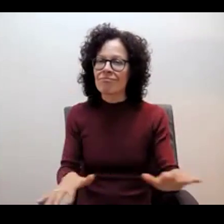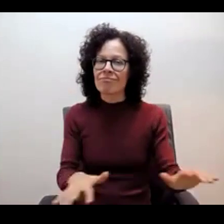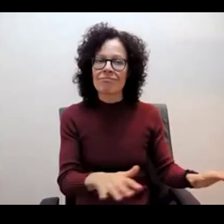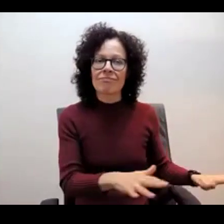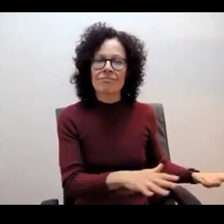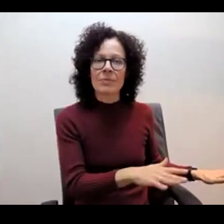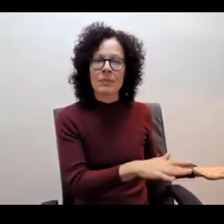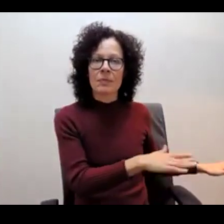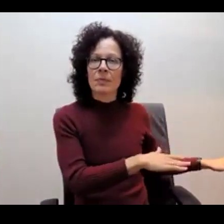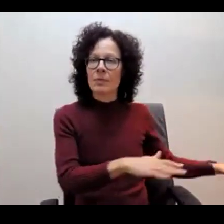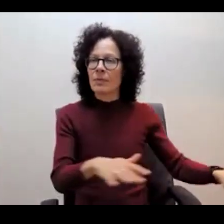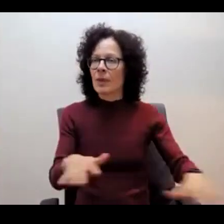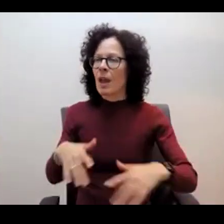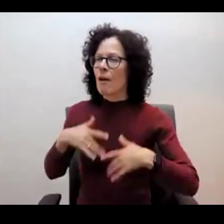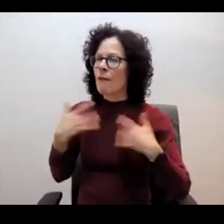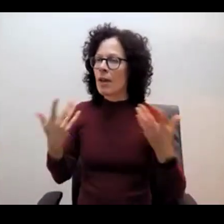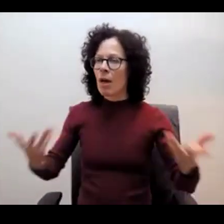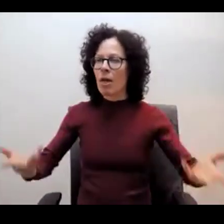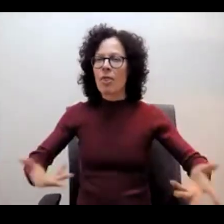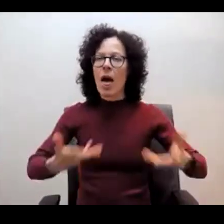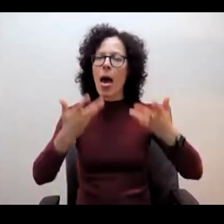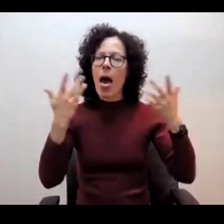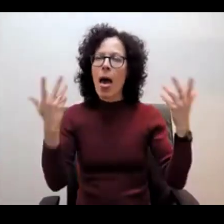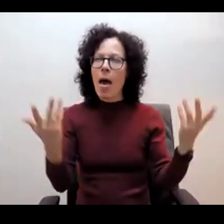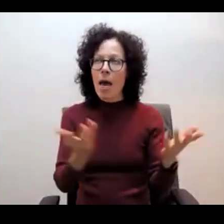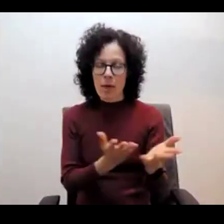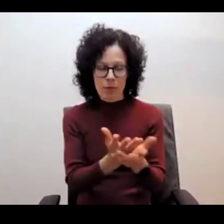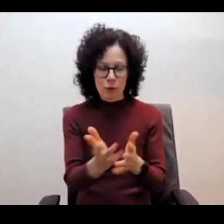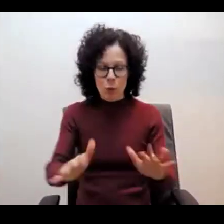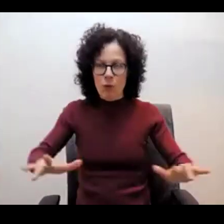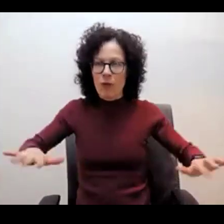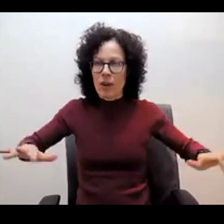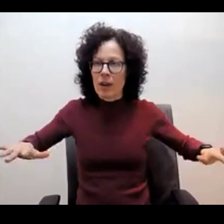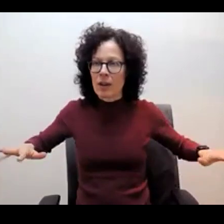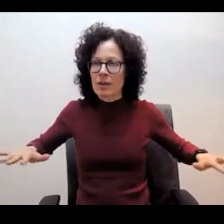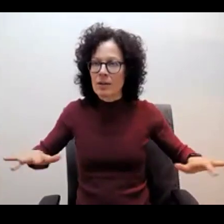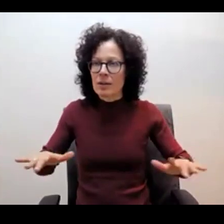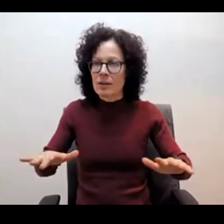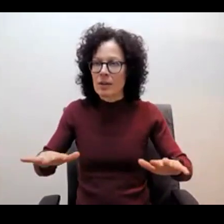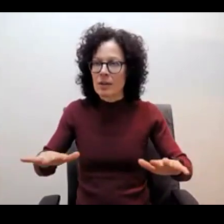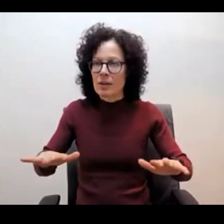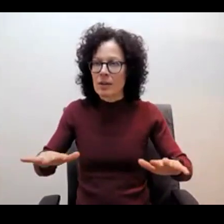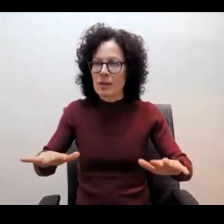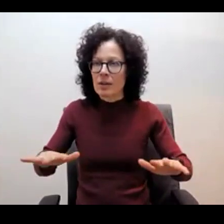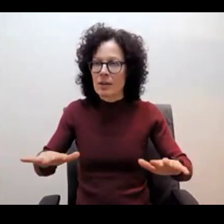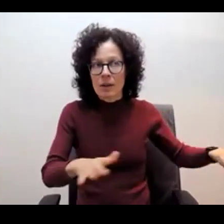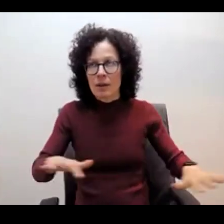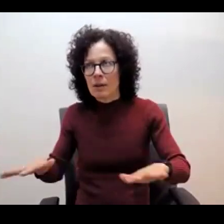Feel how the air moves between your fingers and imagine that might be water.